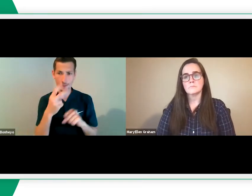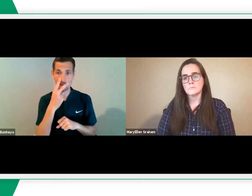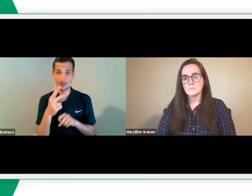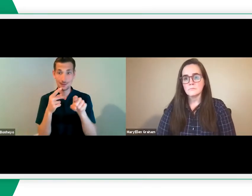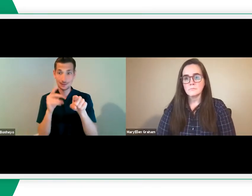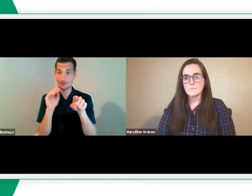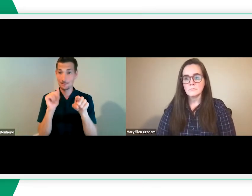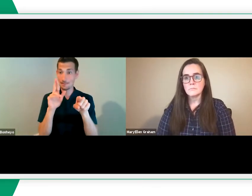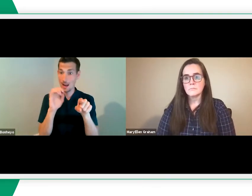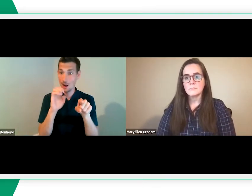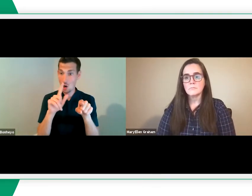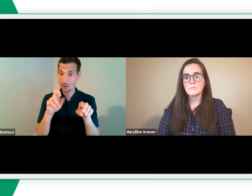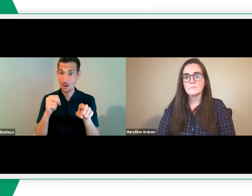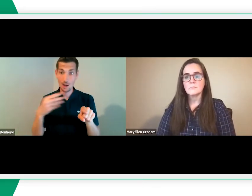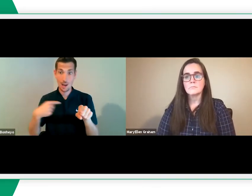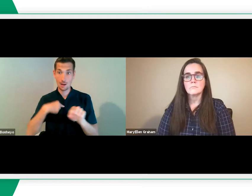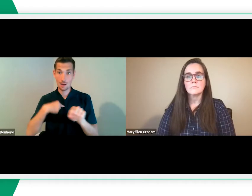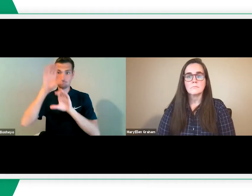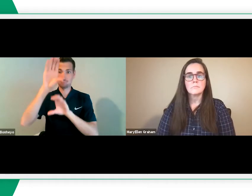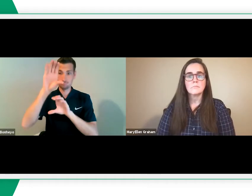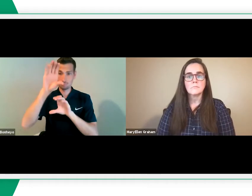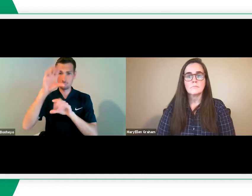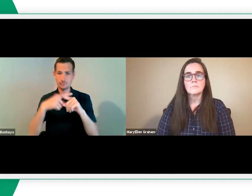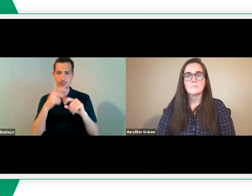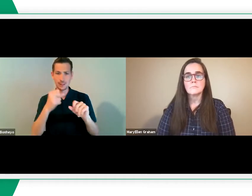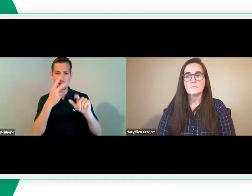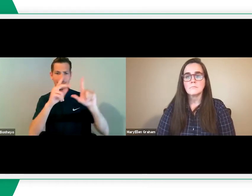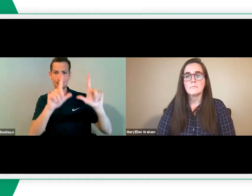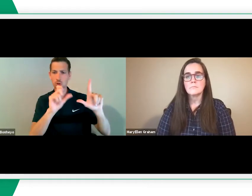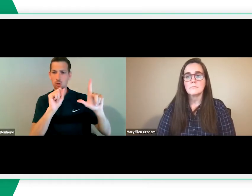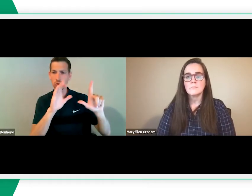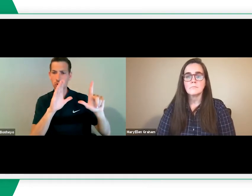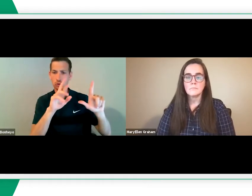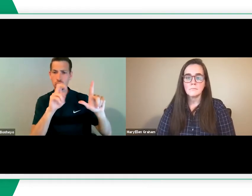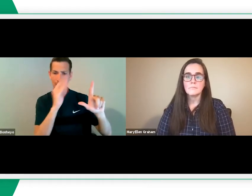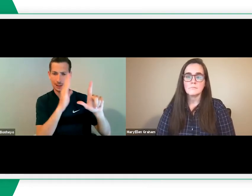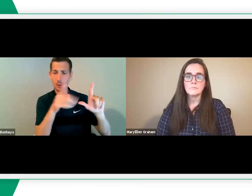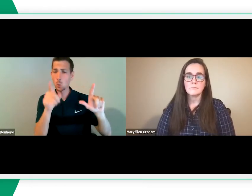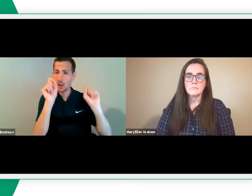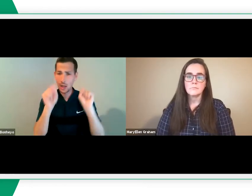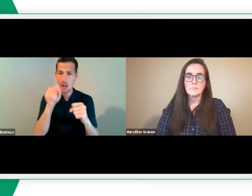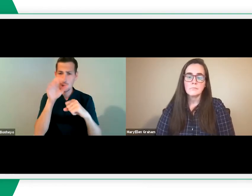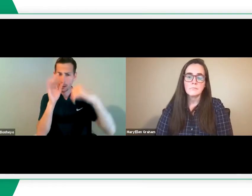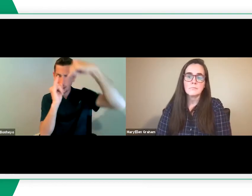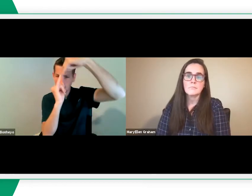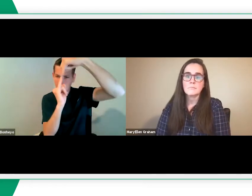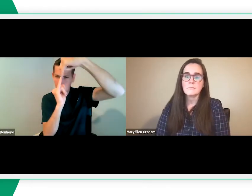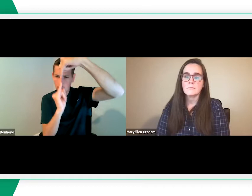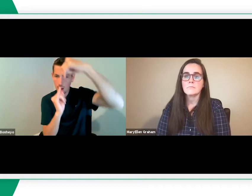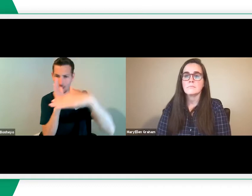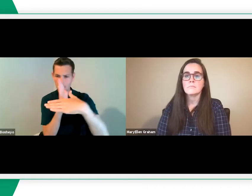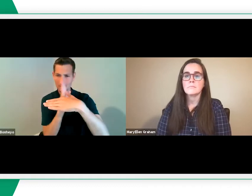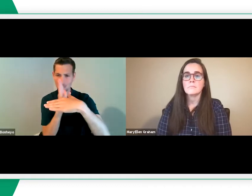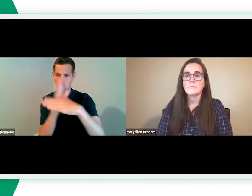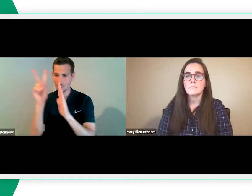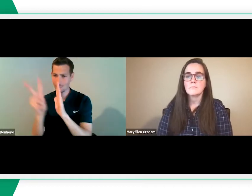On Zoom, you should be able to see Mary Ellen and myself, top and bottom. And also our shared screen